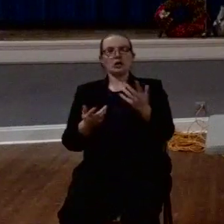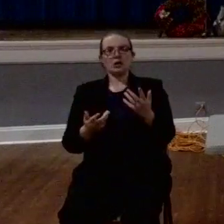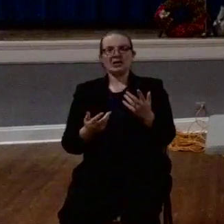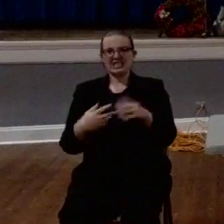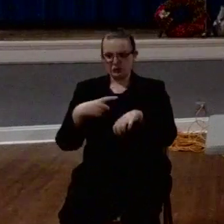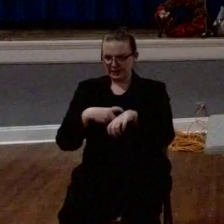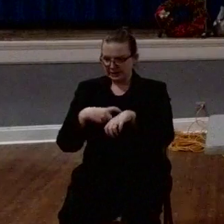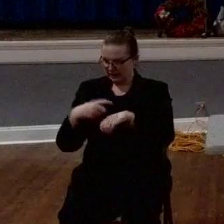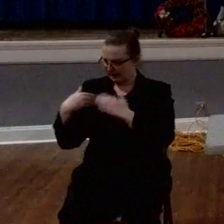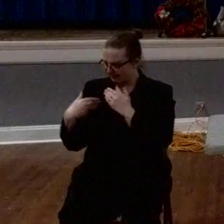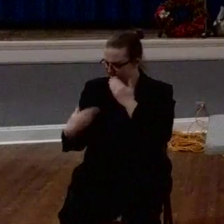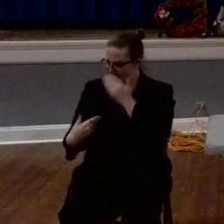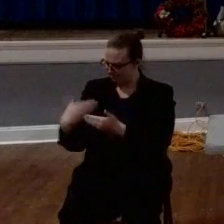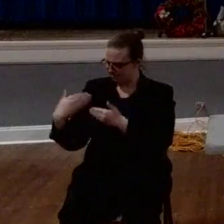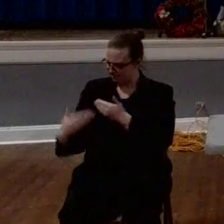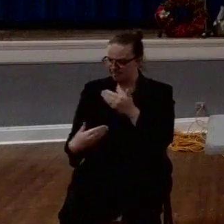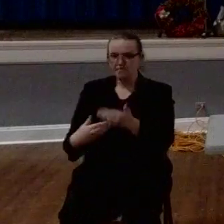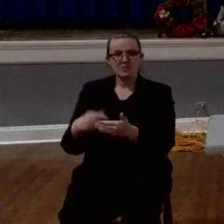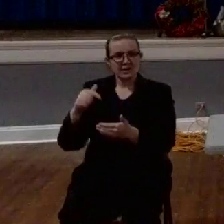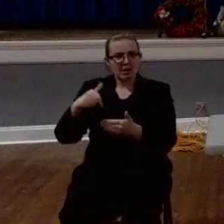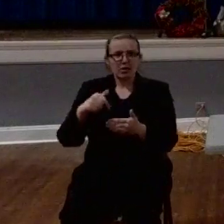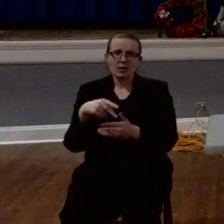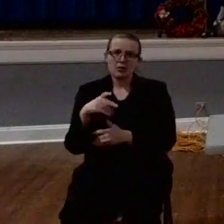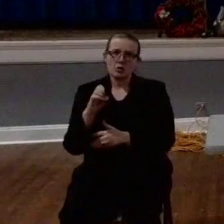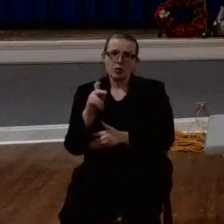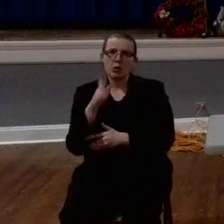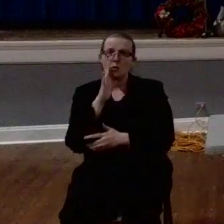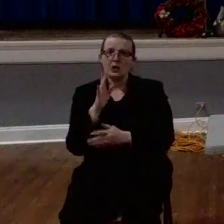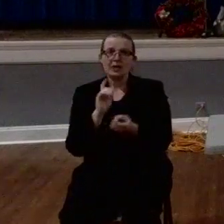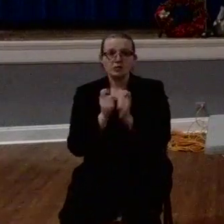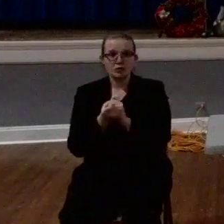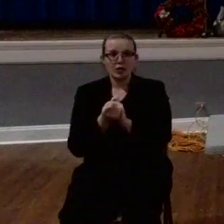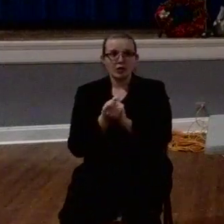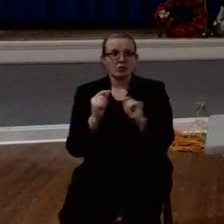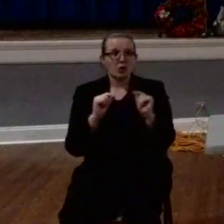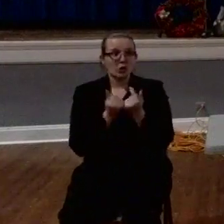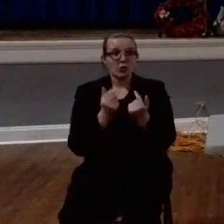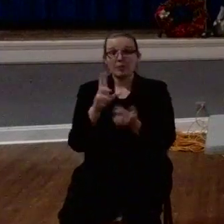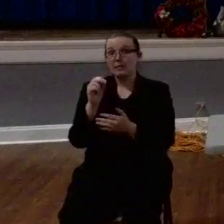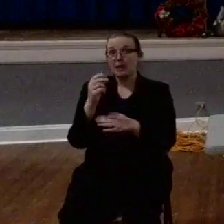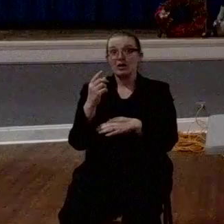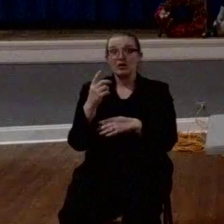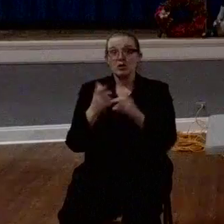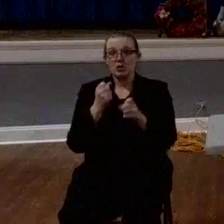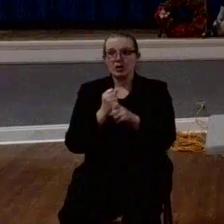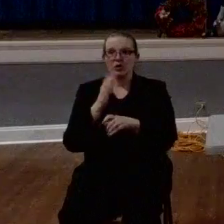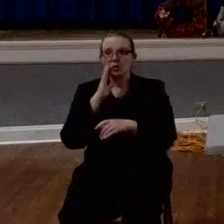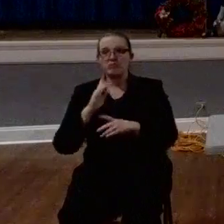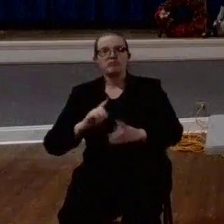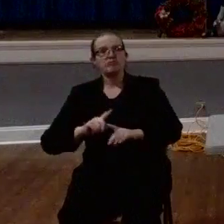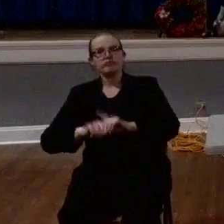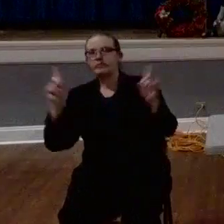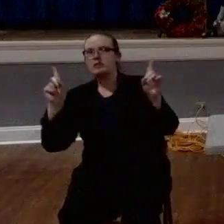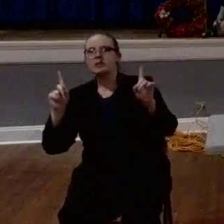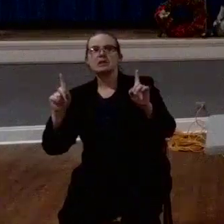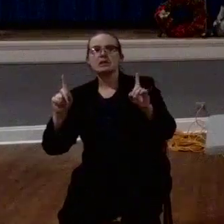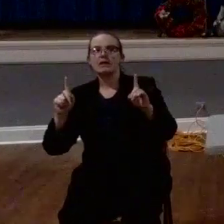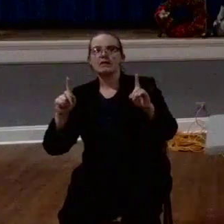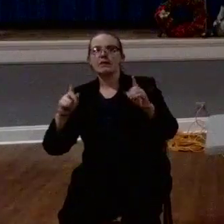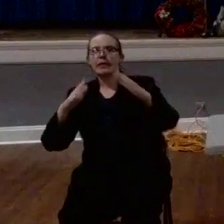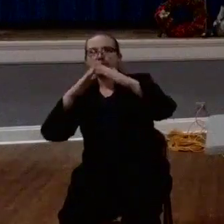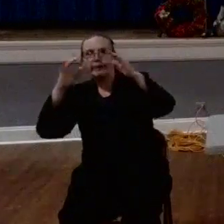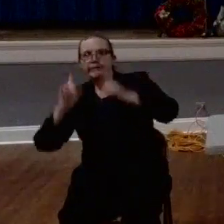over time, this park will change. A group will come in maybe in 30 years, put a different pavilion over